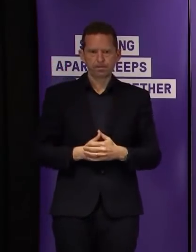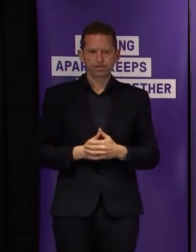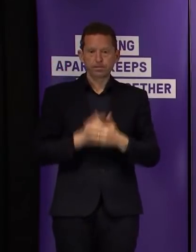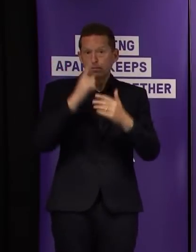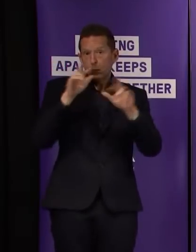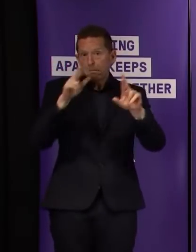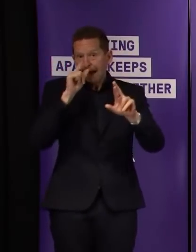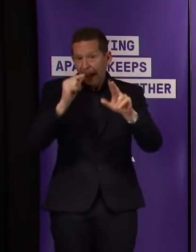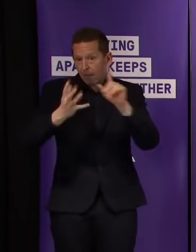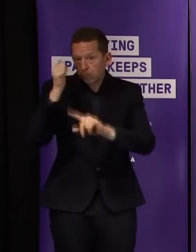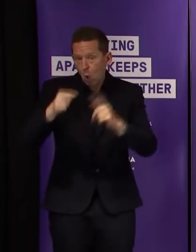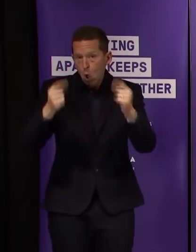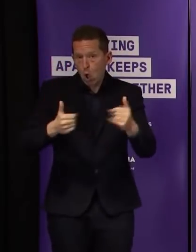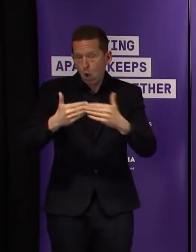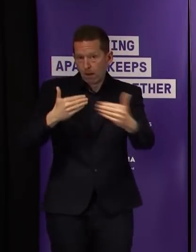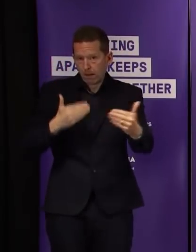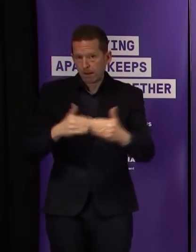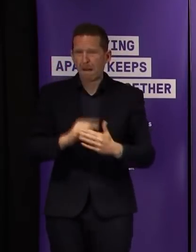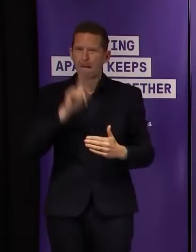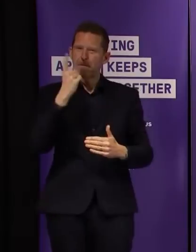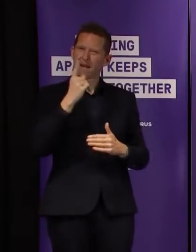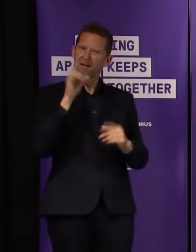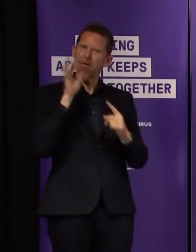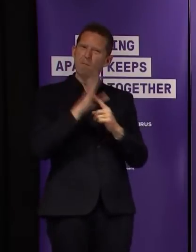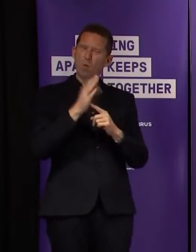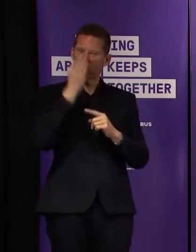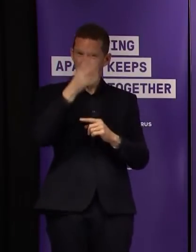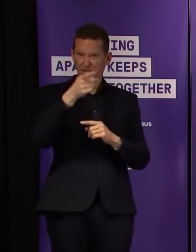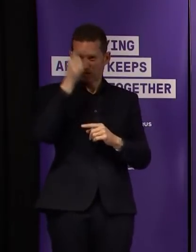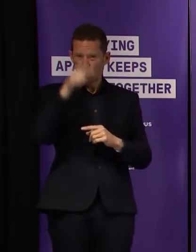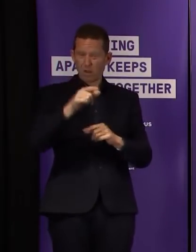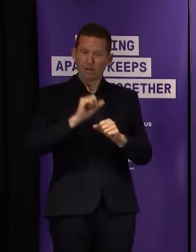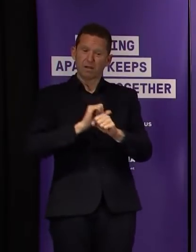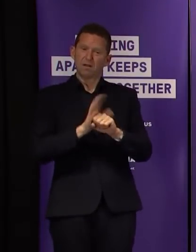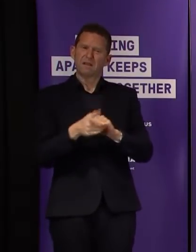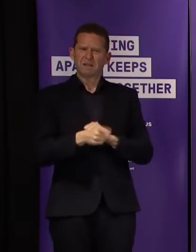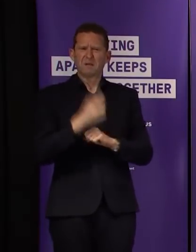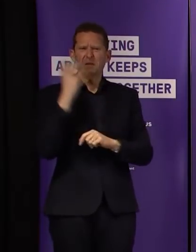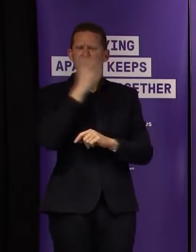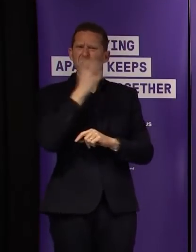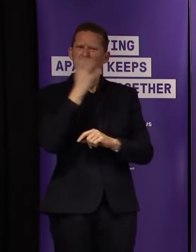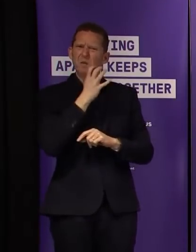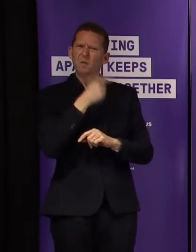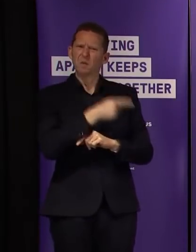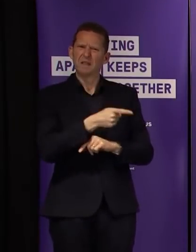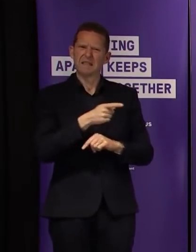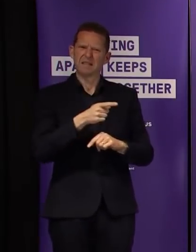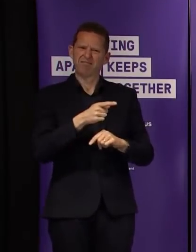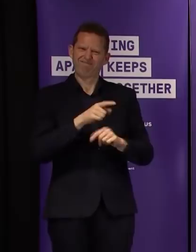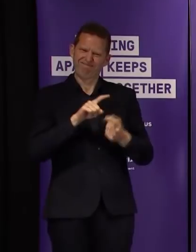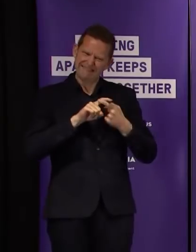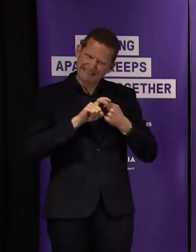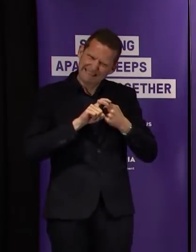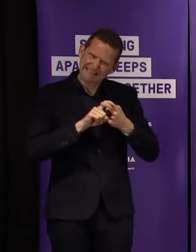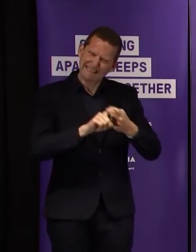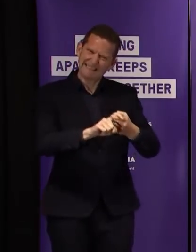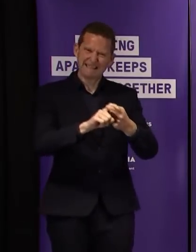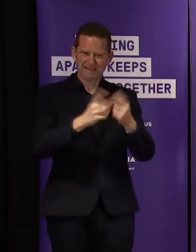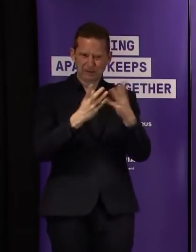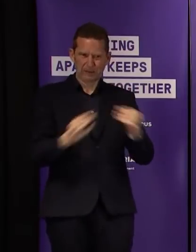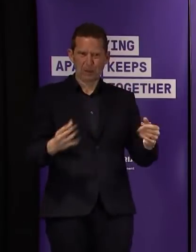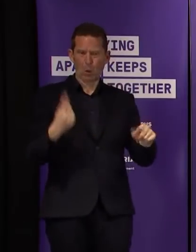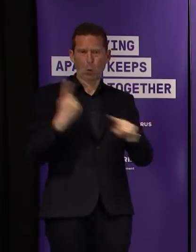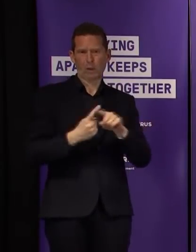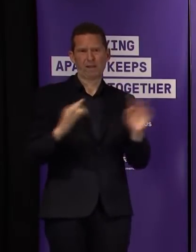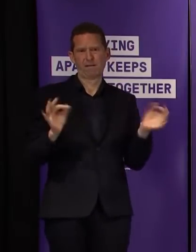key point there is that this virus is stubborn. This virus is really, really stubborn. And we just can't, any